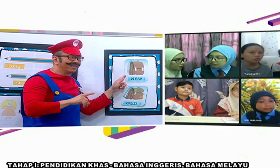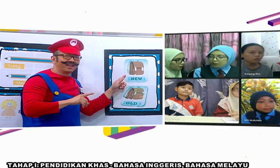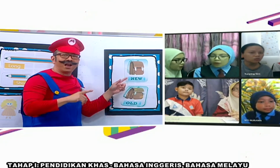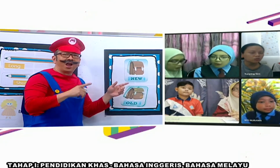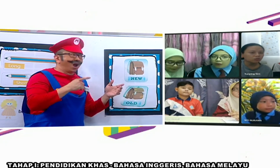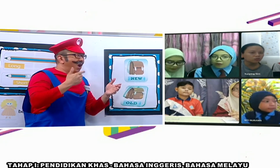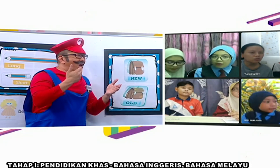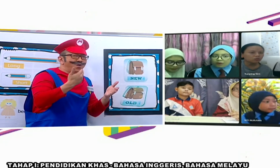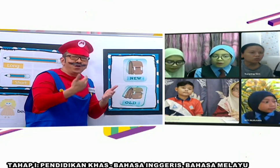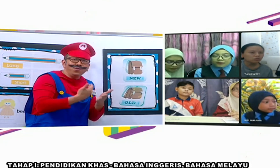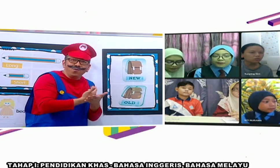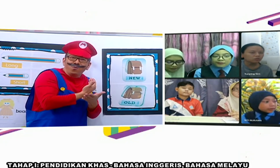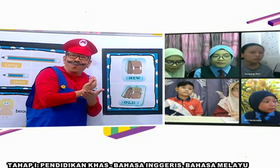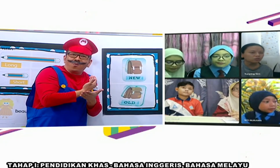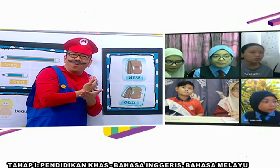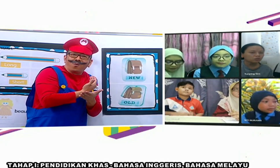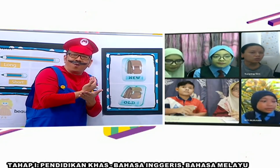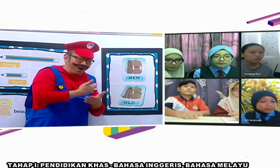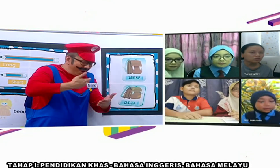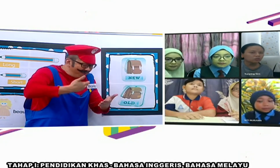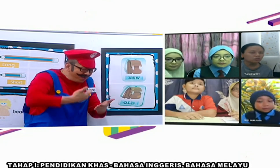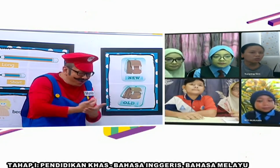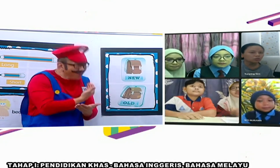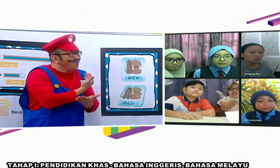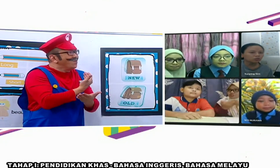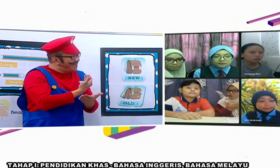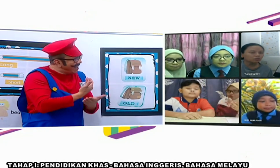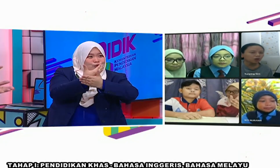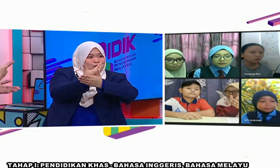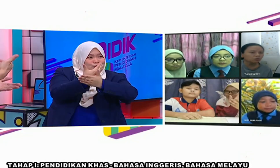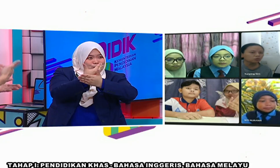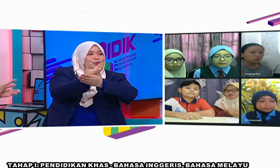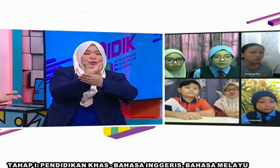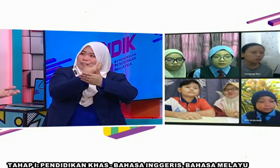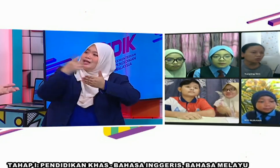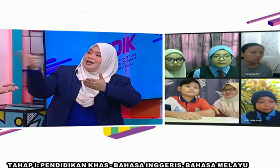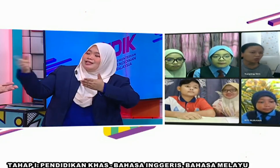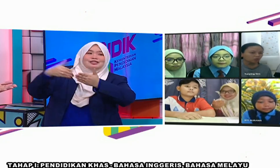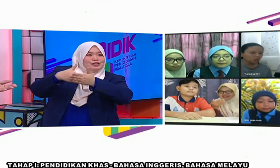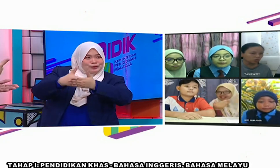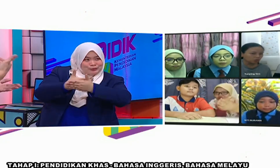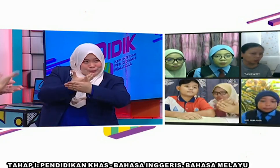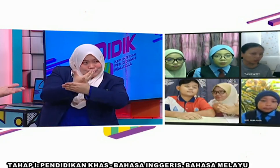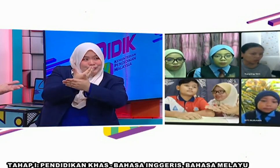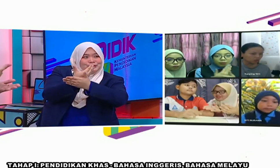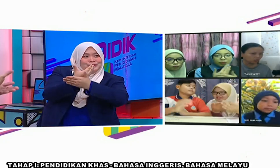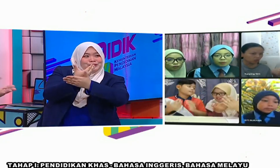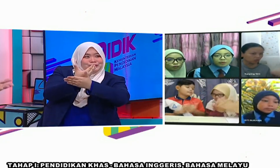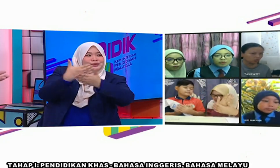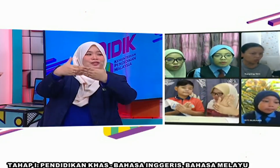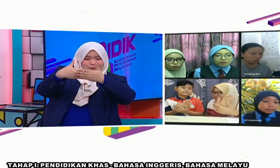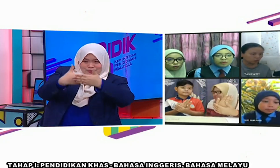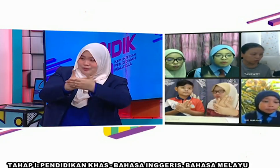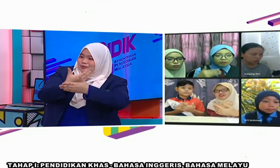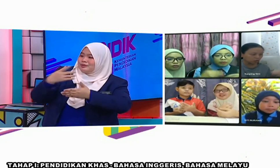One. New. New, like new. This? Yes. New. New. Okay. Brand new,